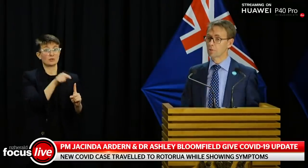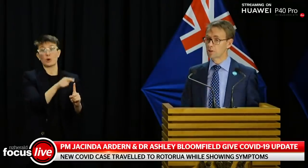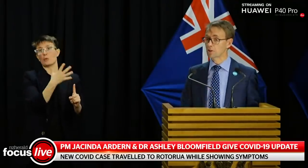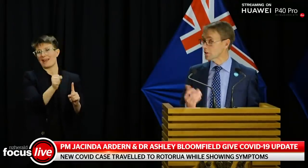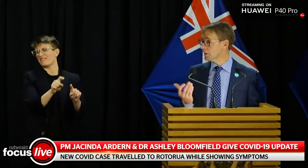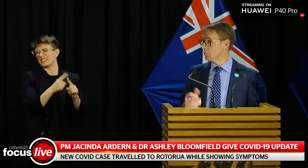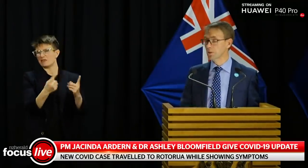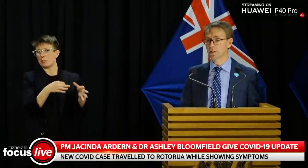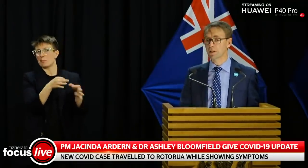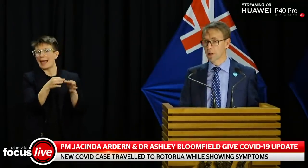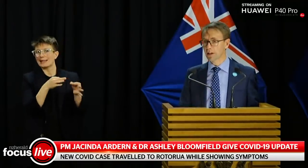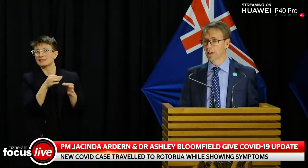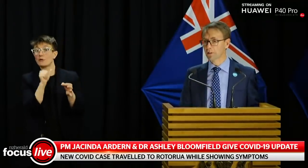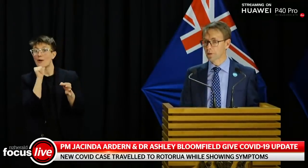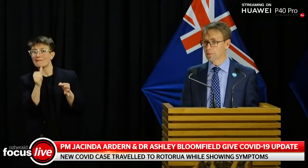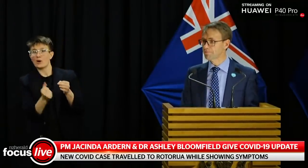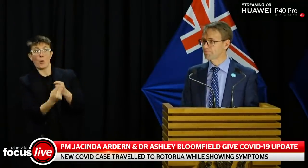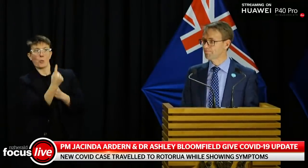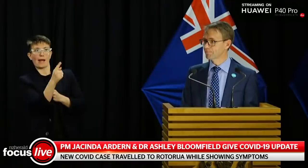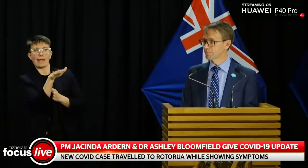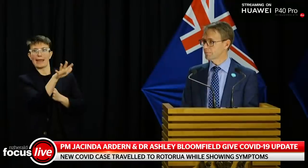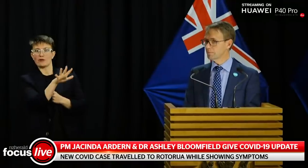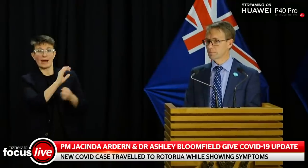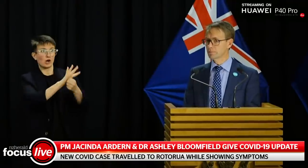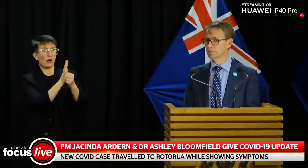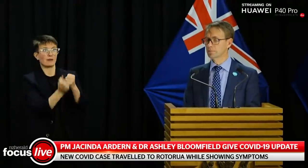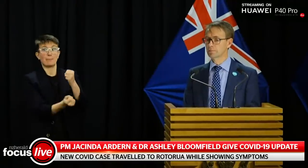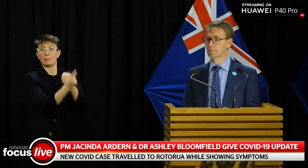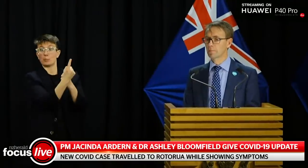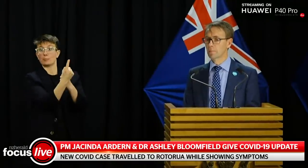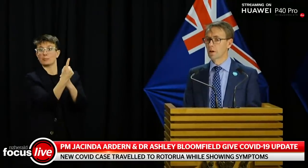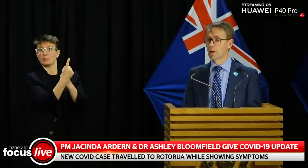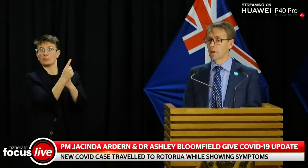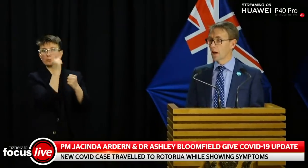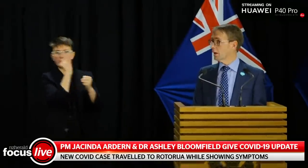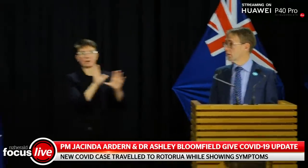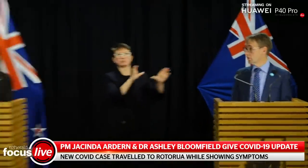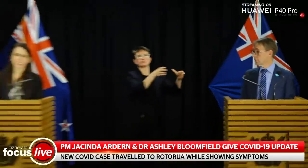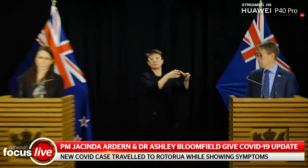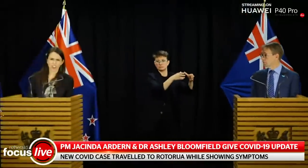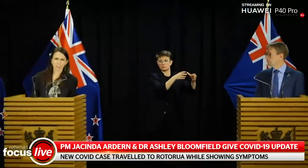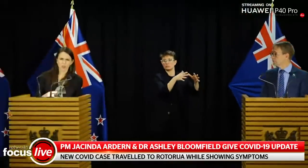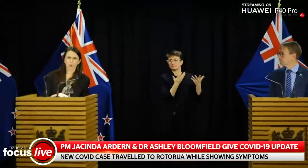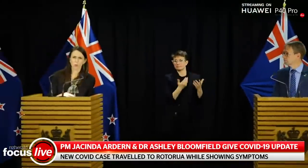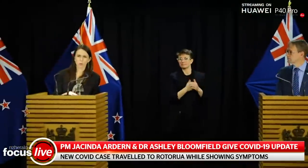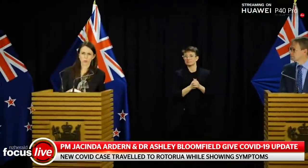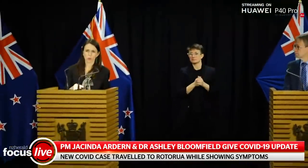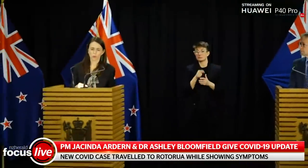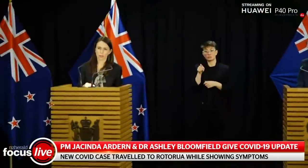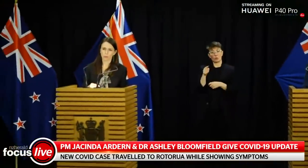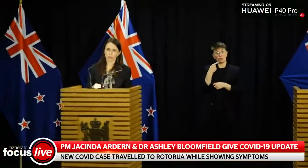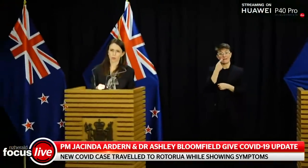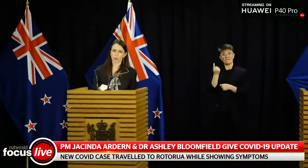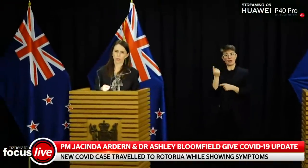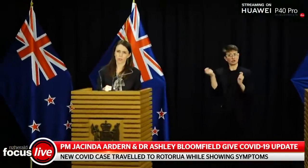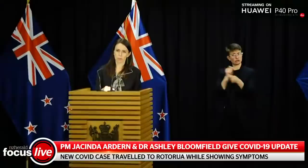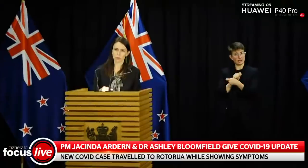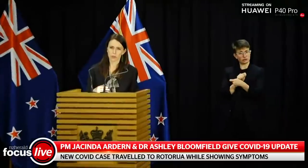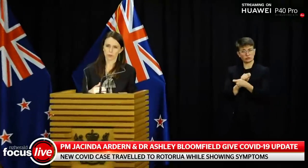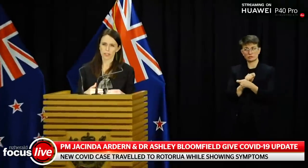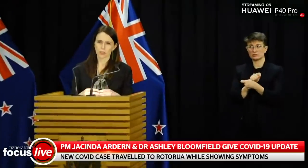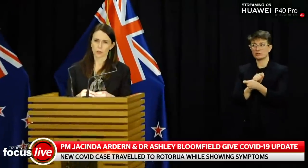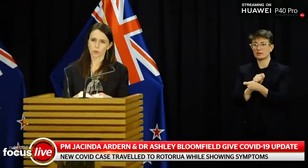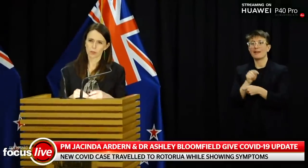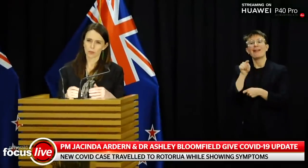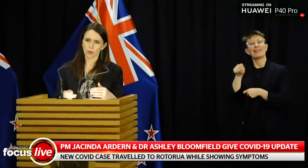levels in different regions, and that's what we're seeing playing out at the moment. Okay. So that advice, as I recall, was all around whether or not we should